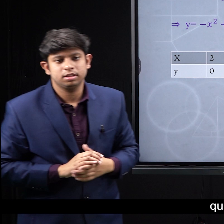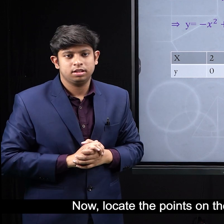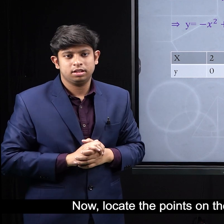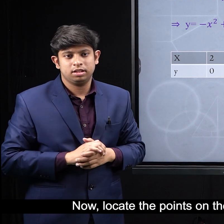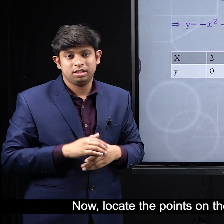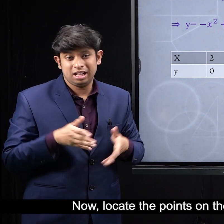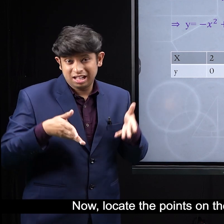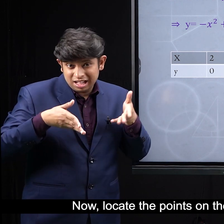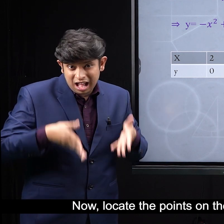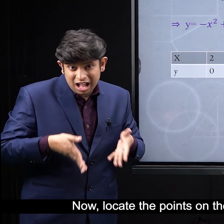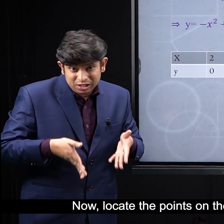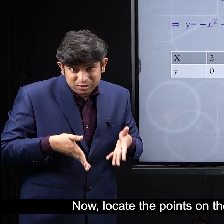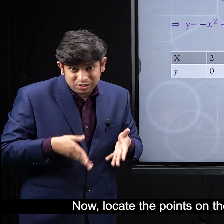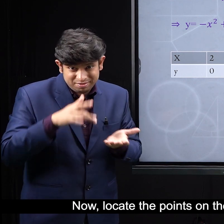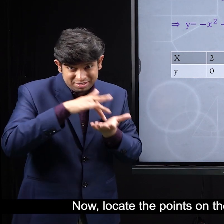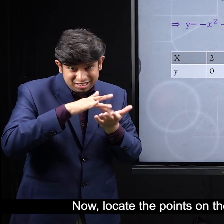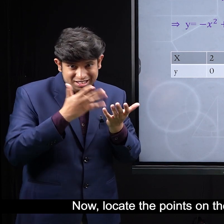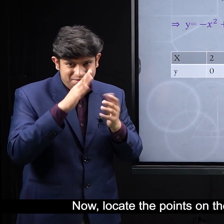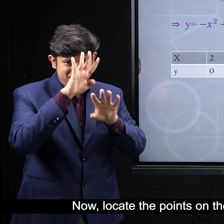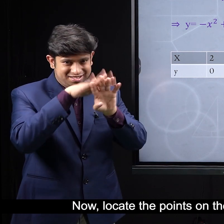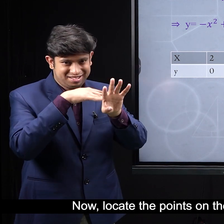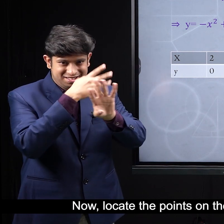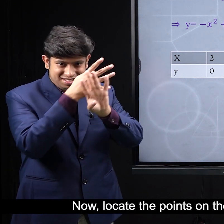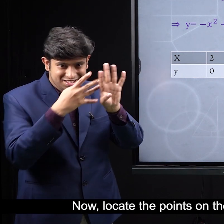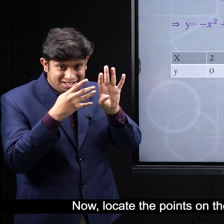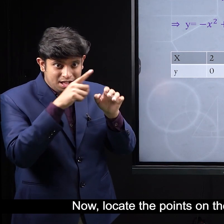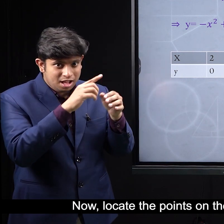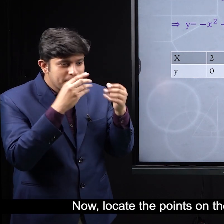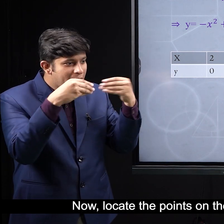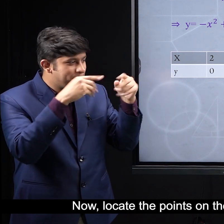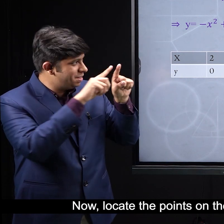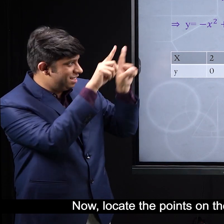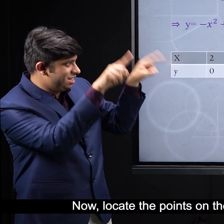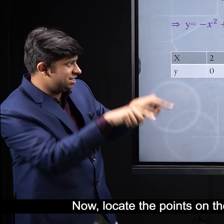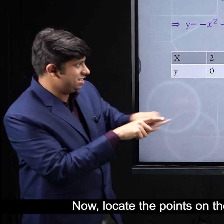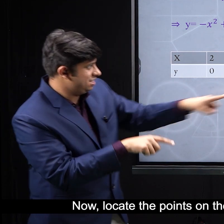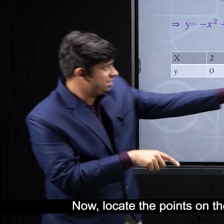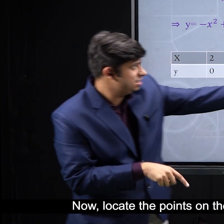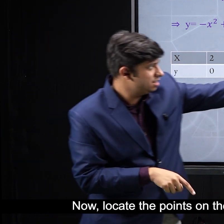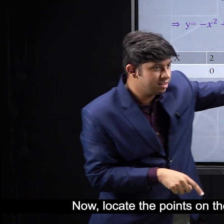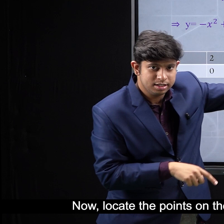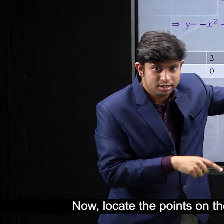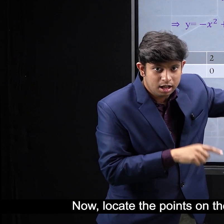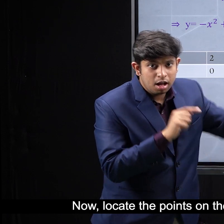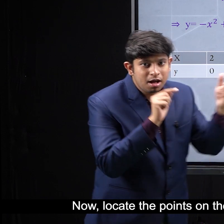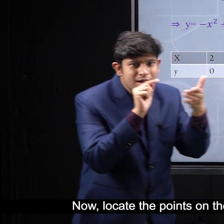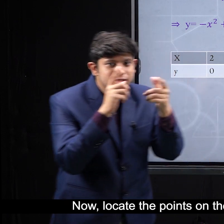Now locate the points on the graph and join, we will get a graph like this.